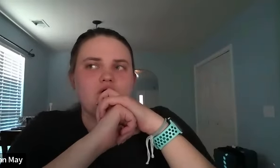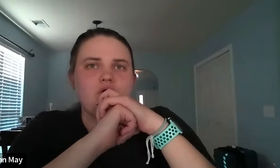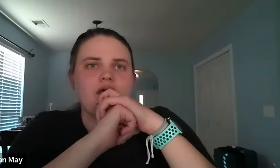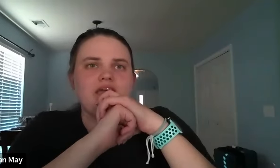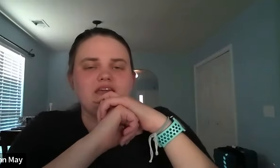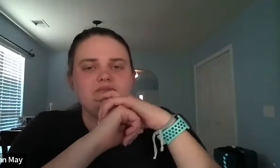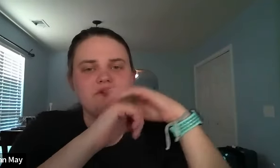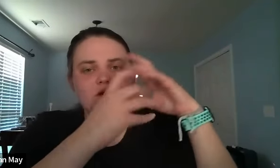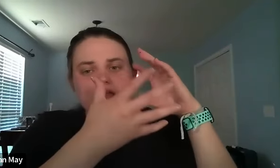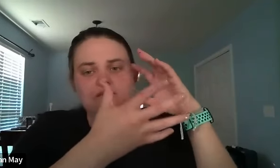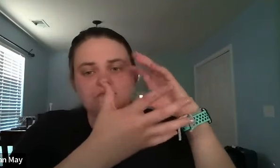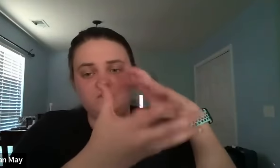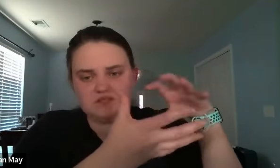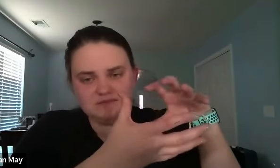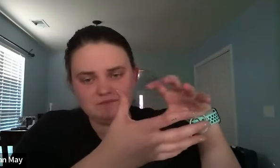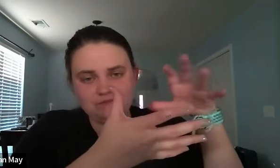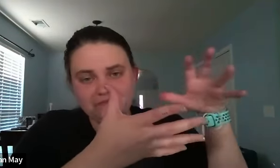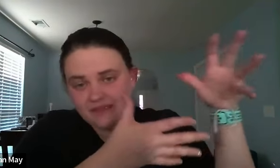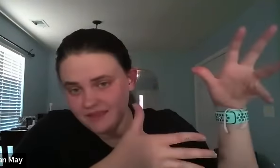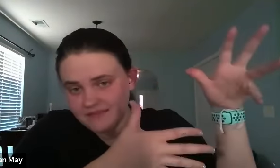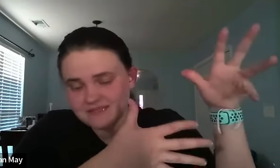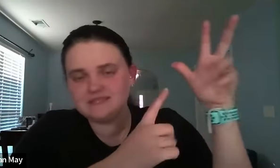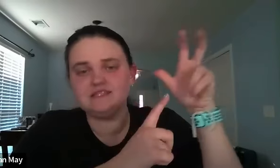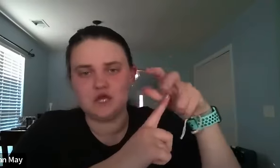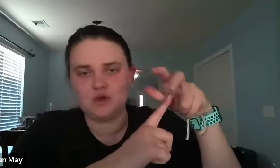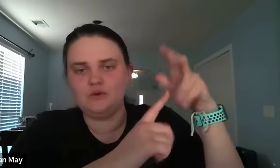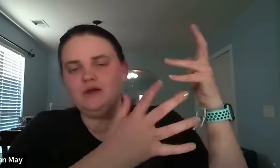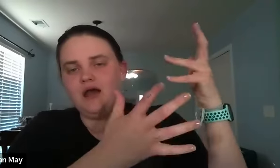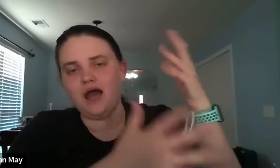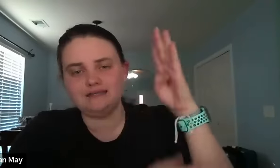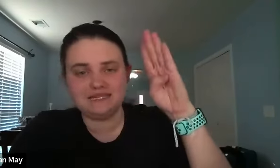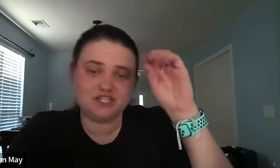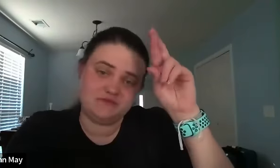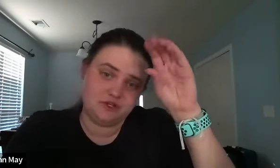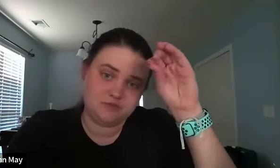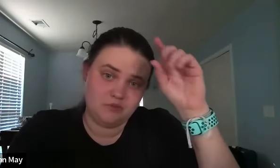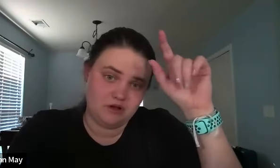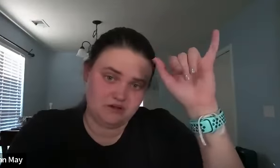So it can be very confusing in that sense. So I tend to just finger spell broccoli.